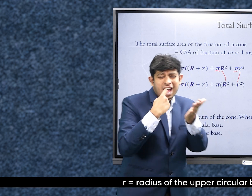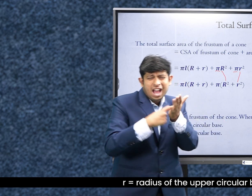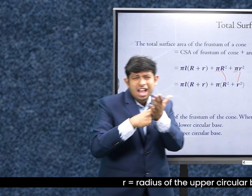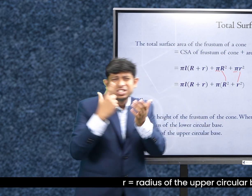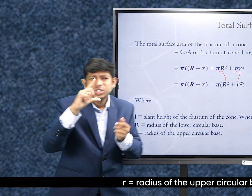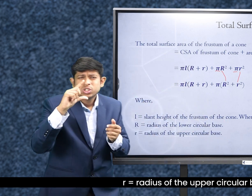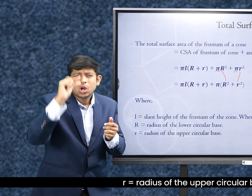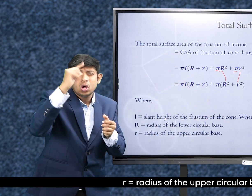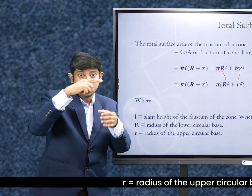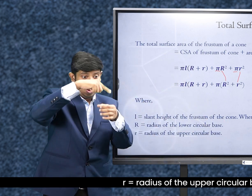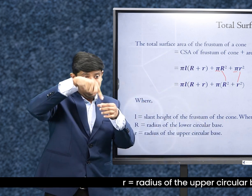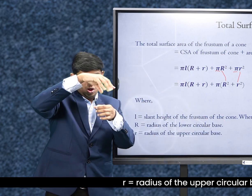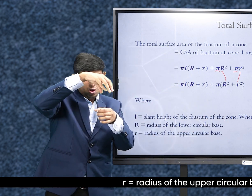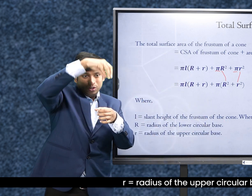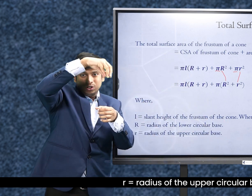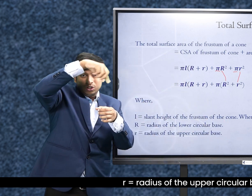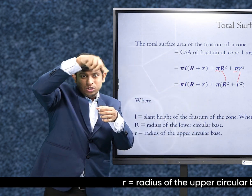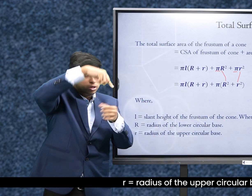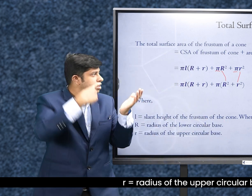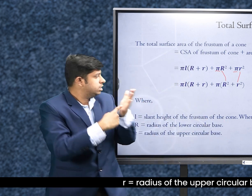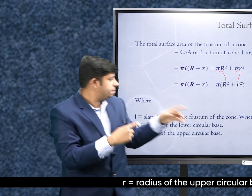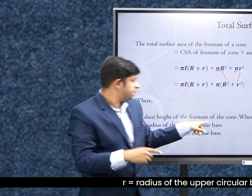small r is equal to radius of the upper circular base.